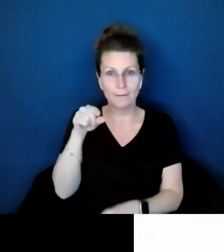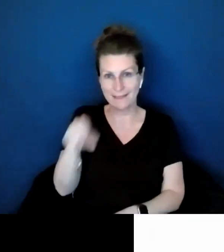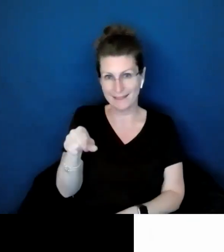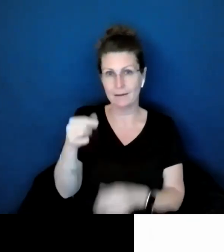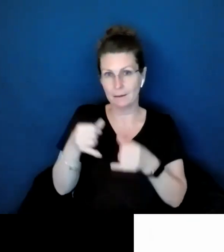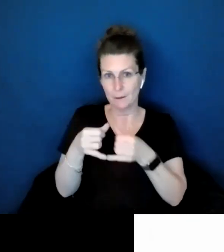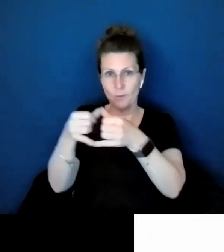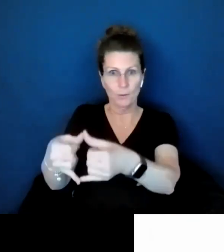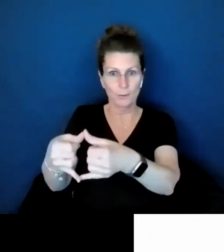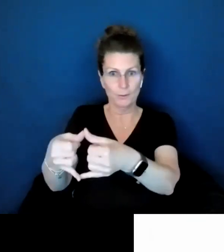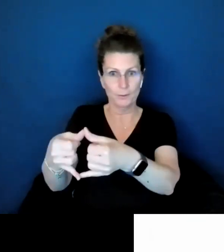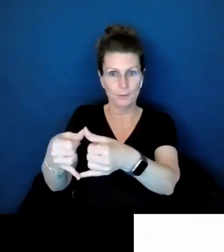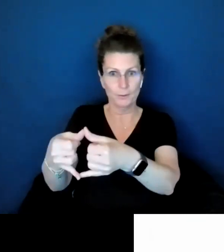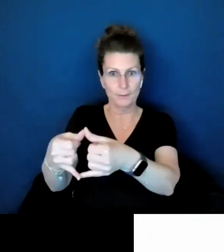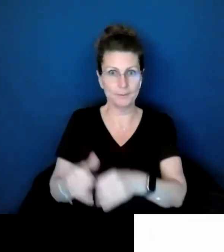Award.